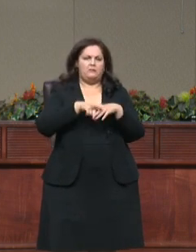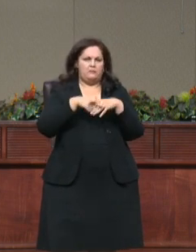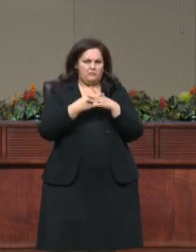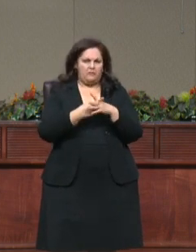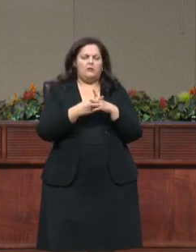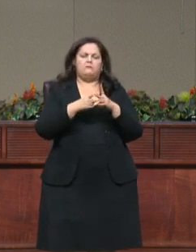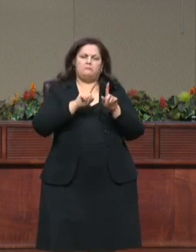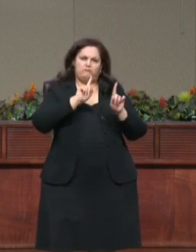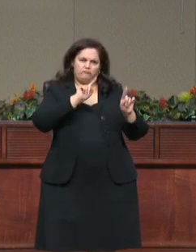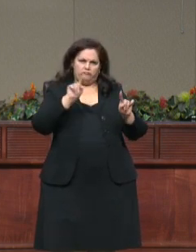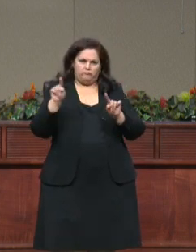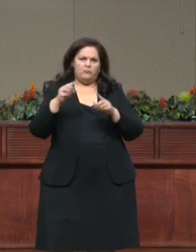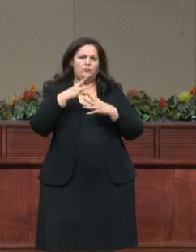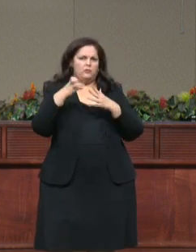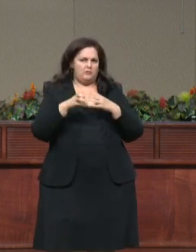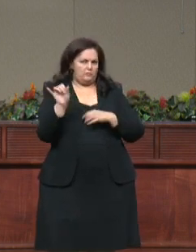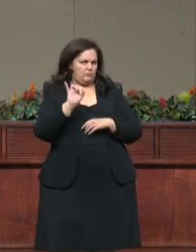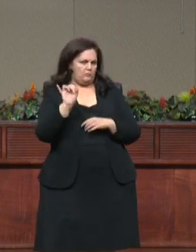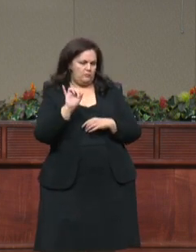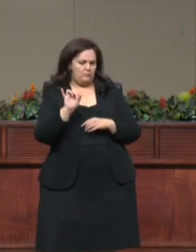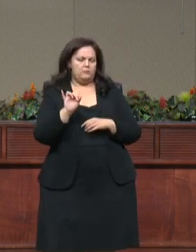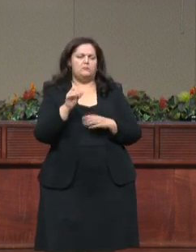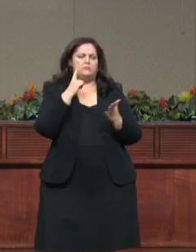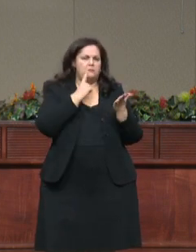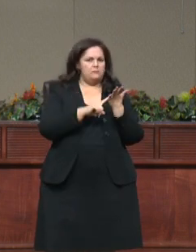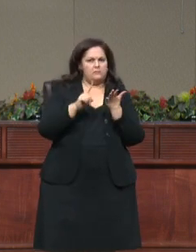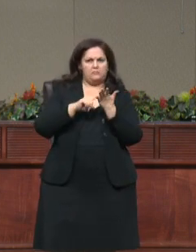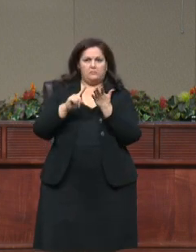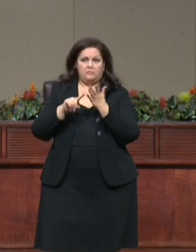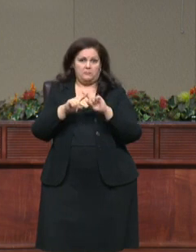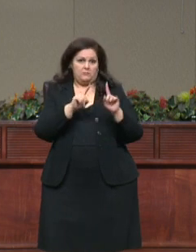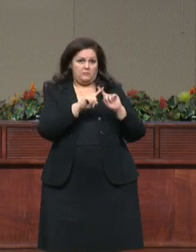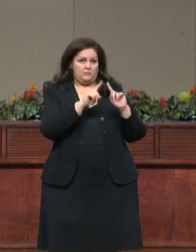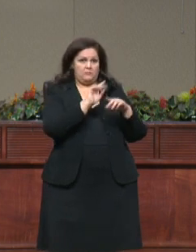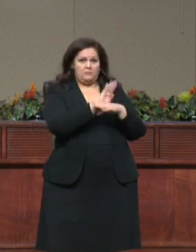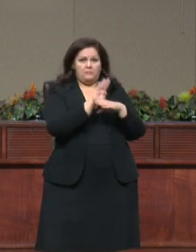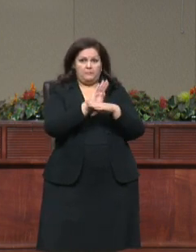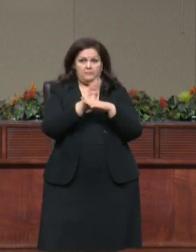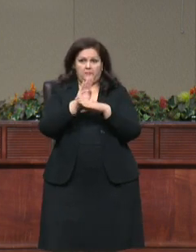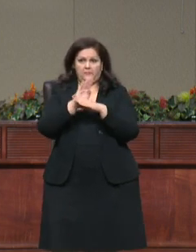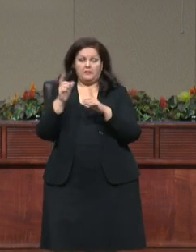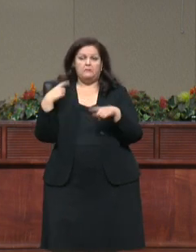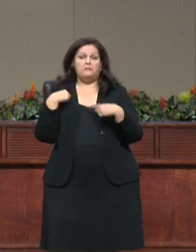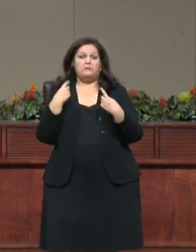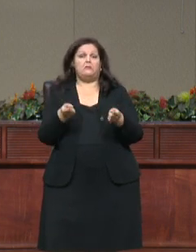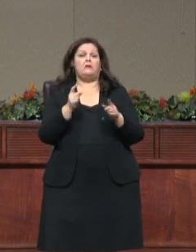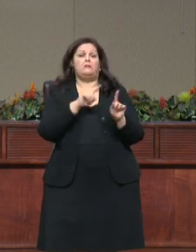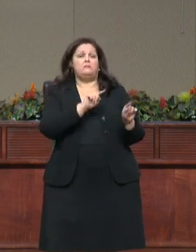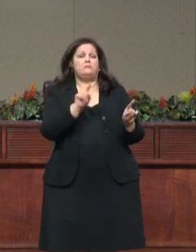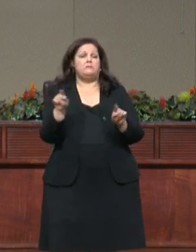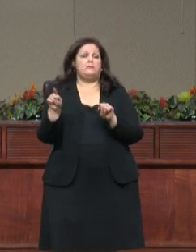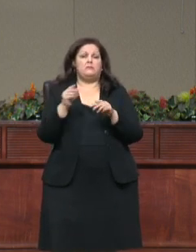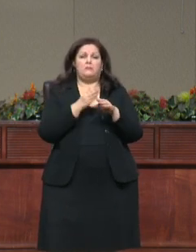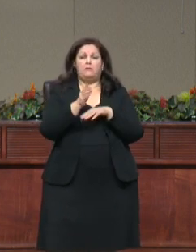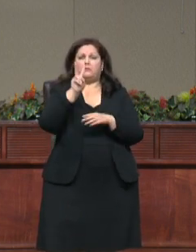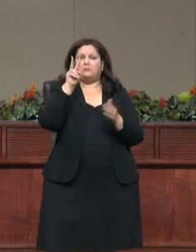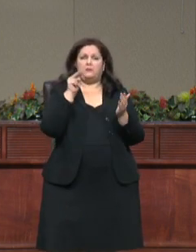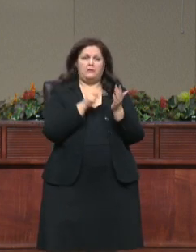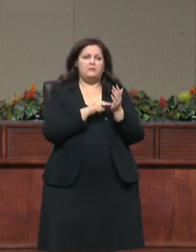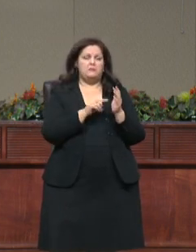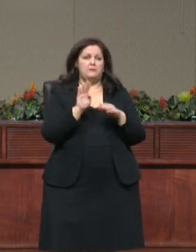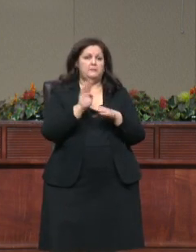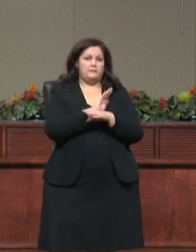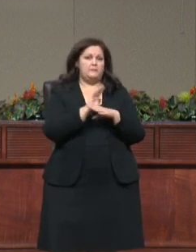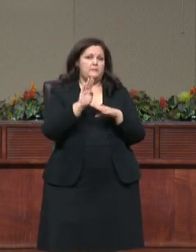be out on the weekends inspecting businesses. So far, they have visited over 2,000.